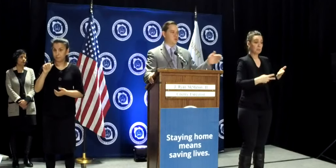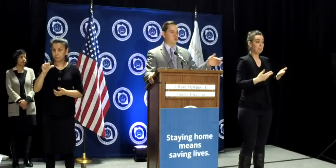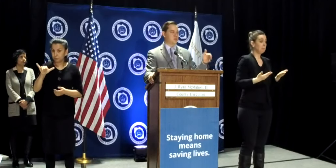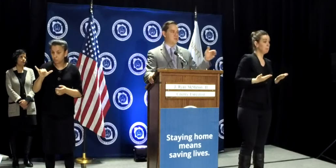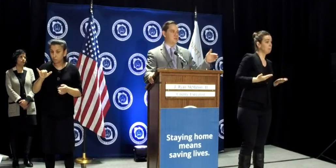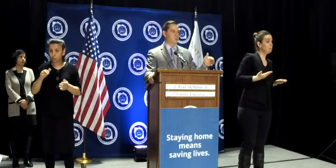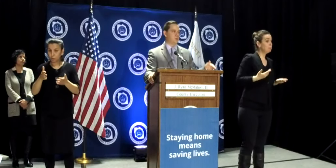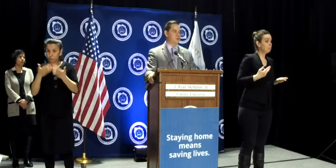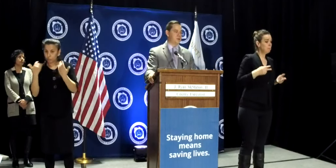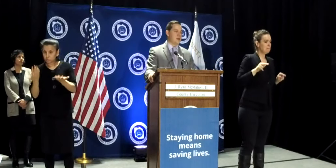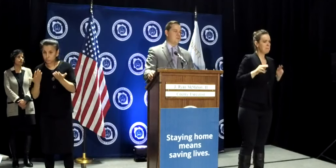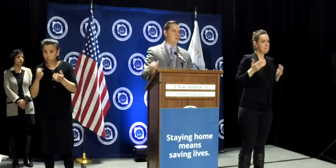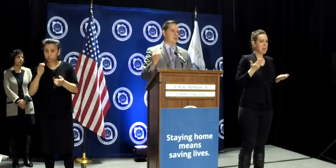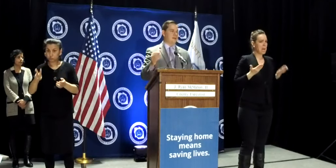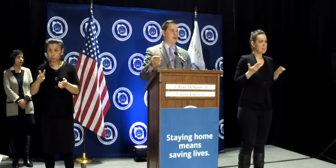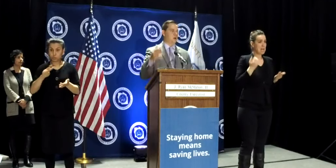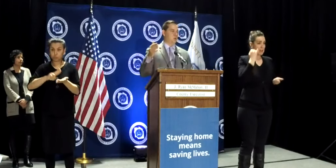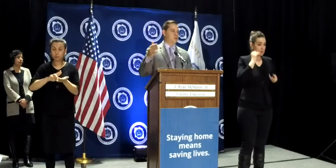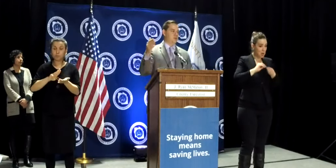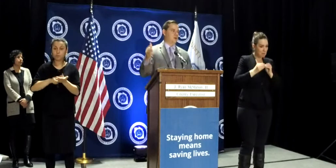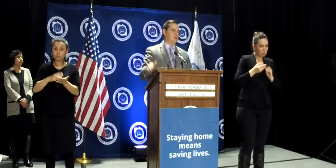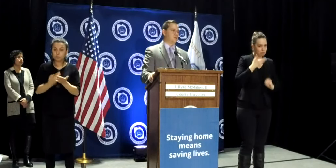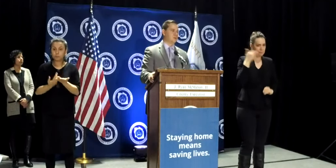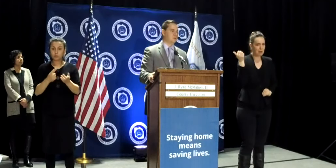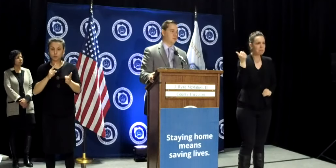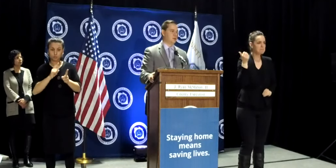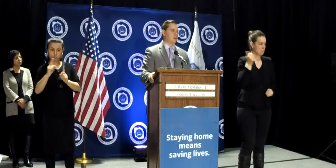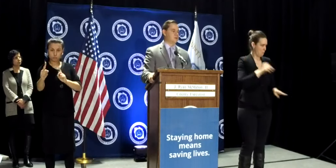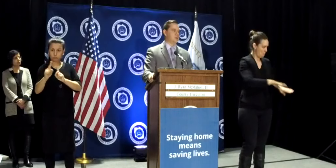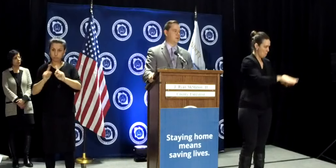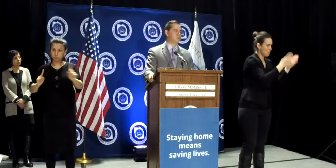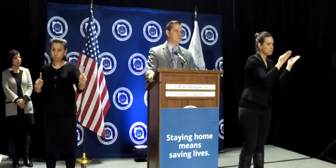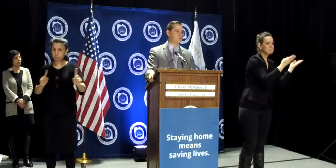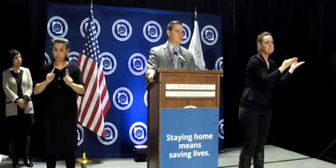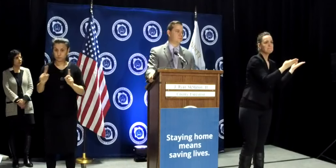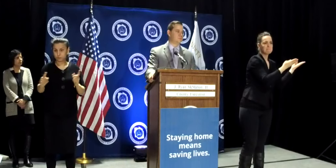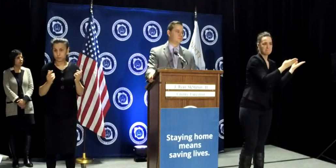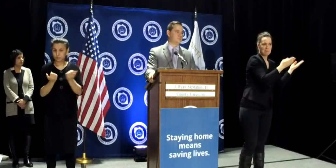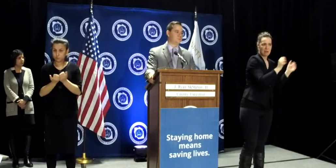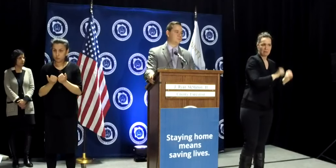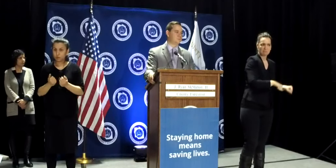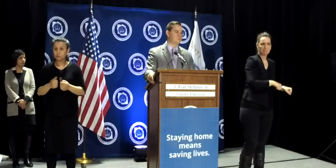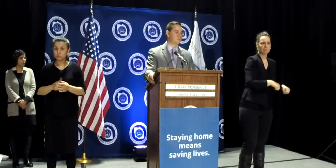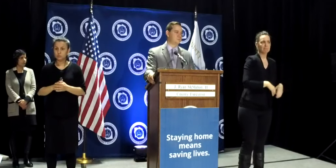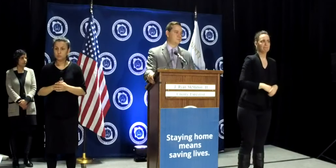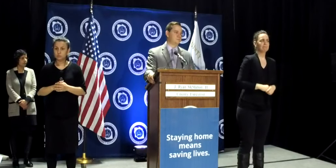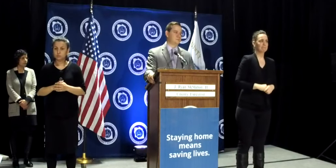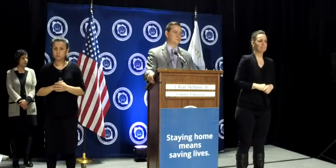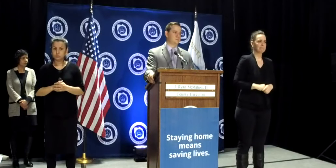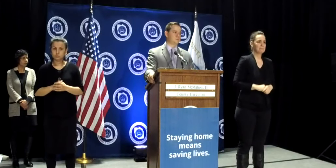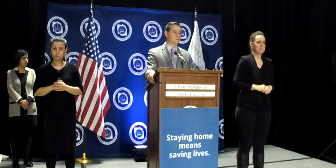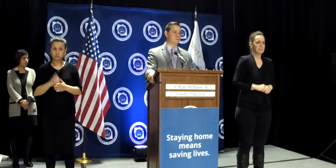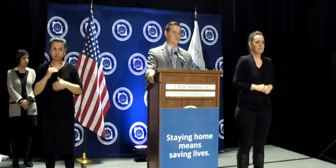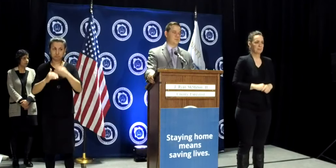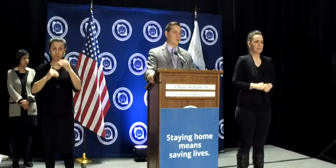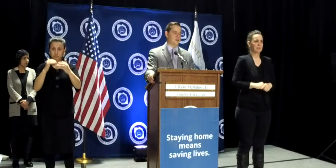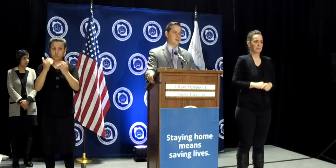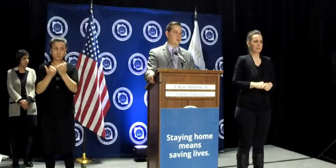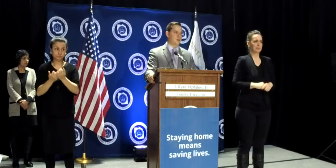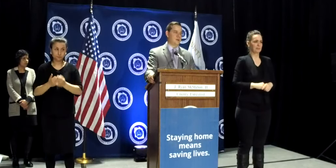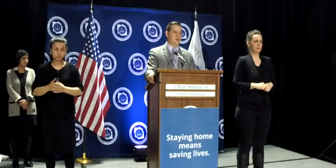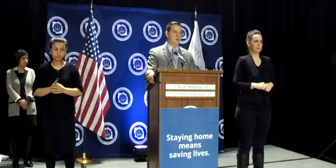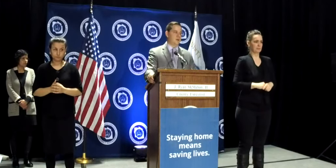meet our social distancing rules, maybe that's how a restart looks, what that looks like. So it's not, there's not going to be a switch that flips and the economy turned back on. It's